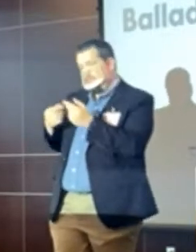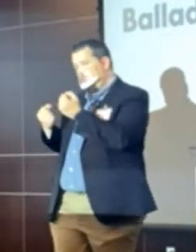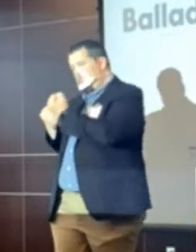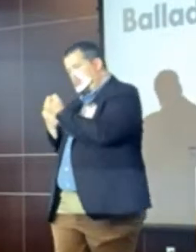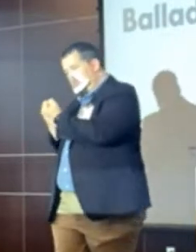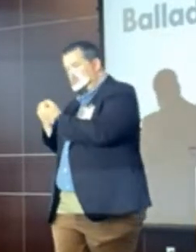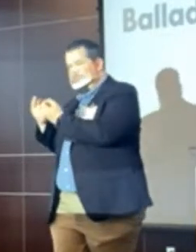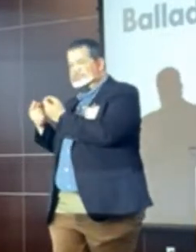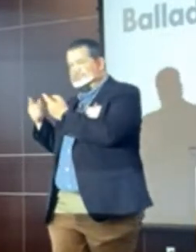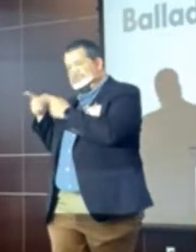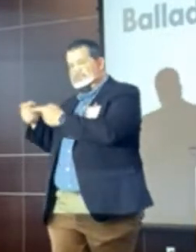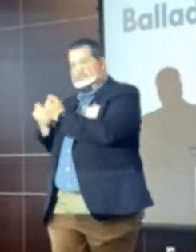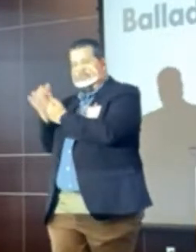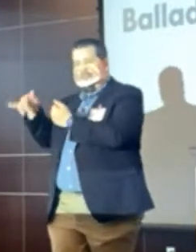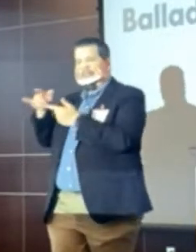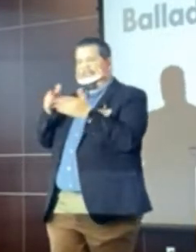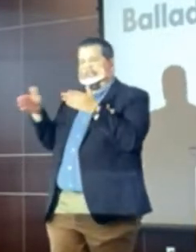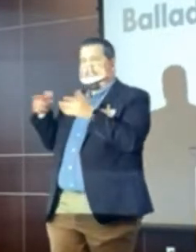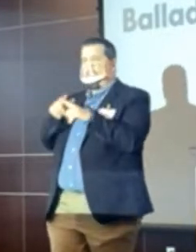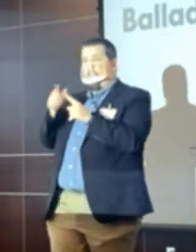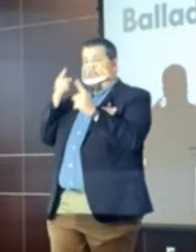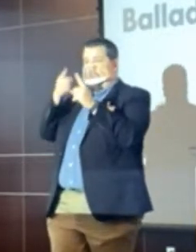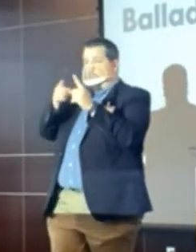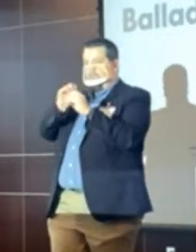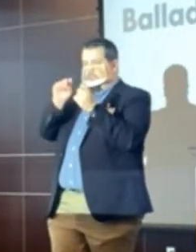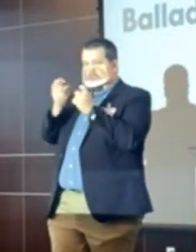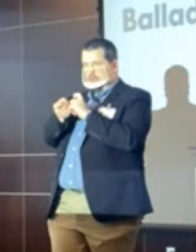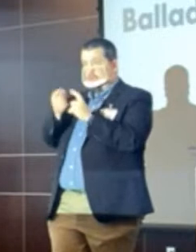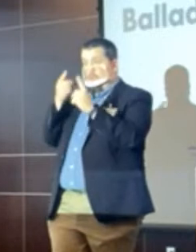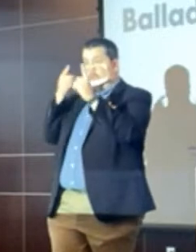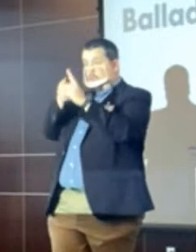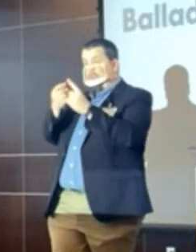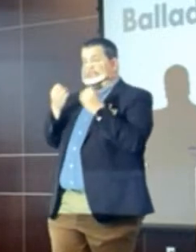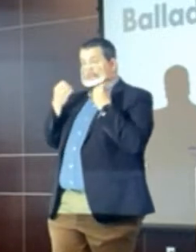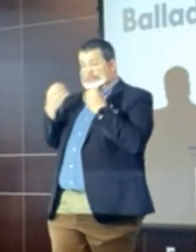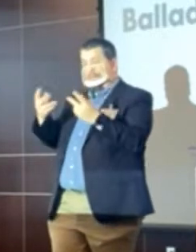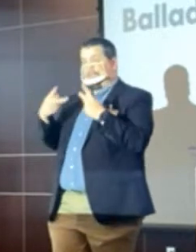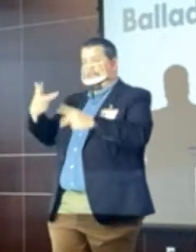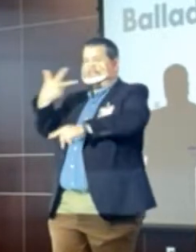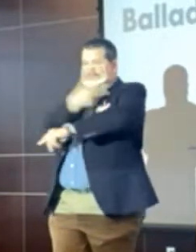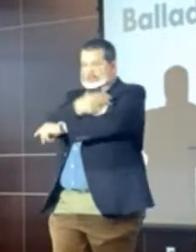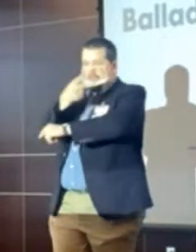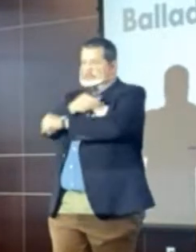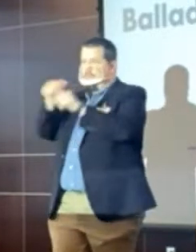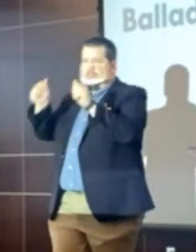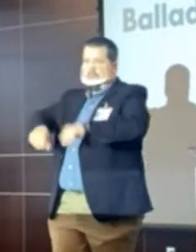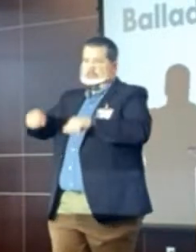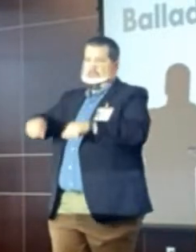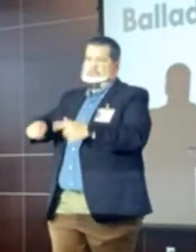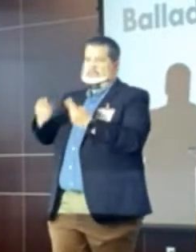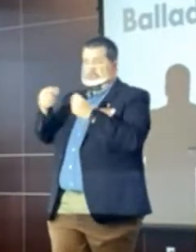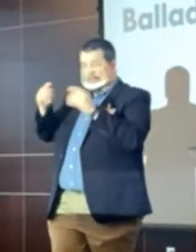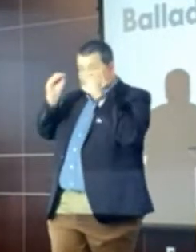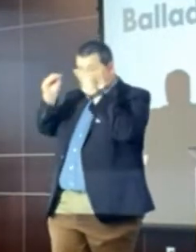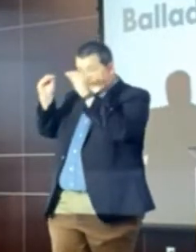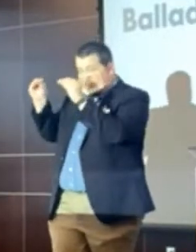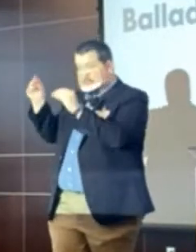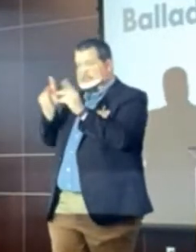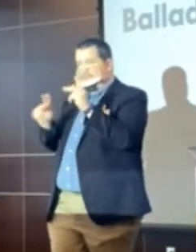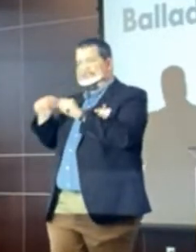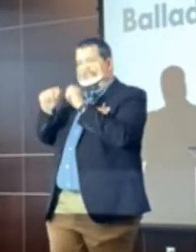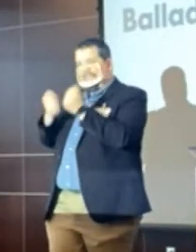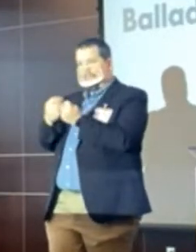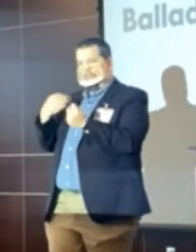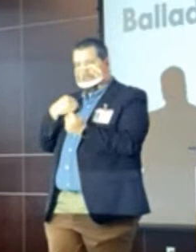issue. Our goal is unchanged at this point, and that is to get as many people vaccinated as possible. And we try to educate all of our